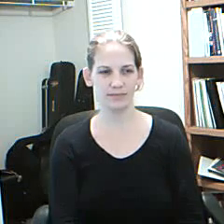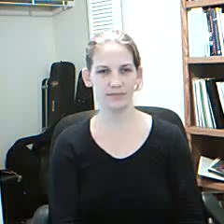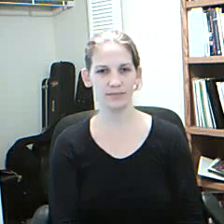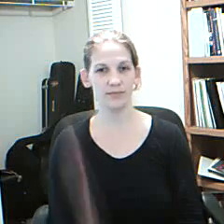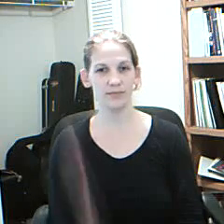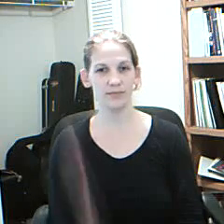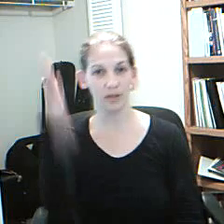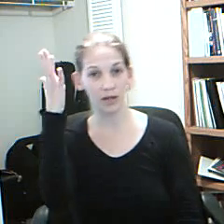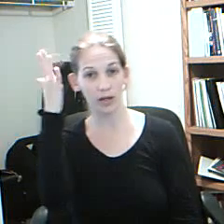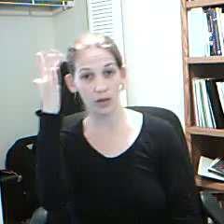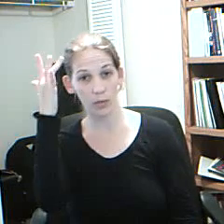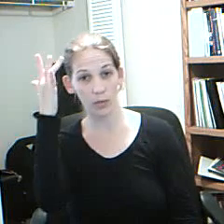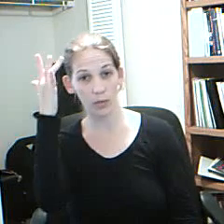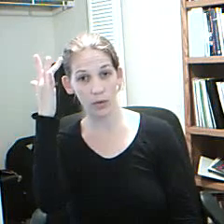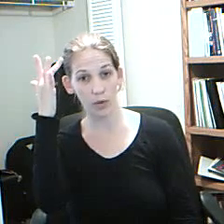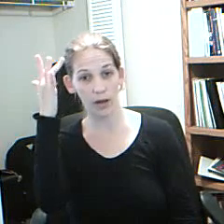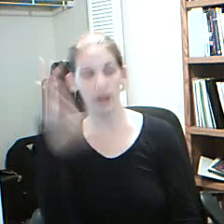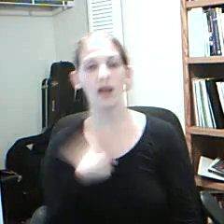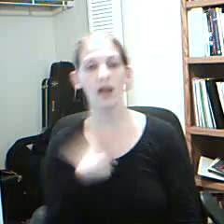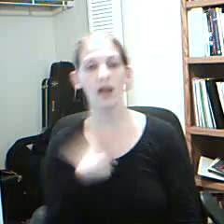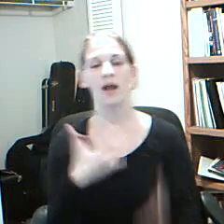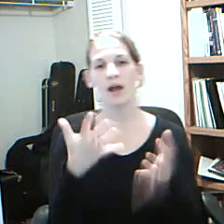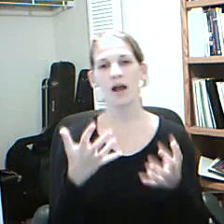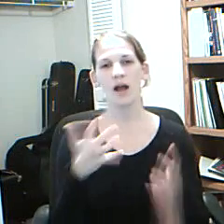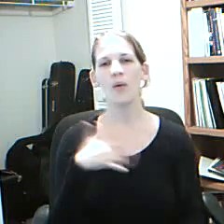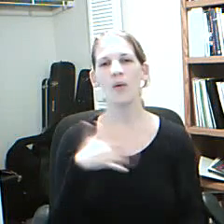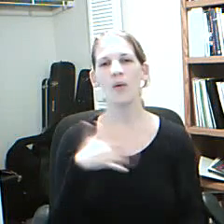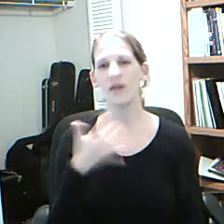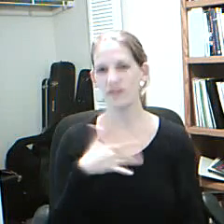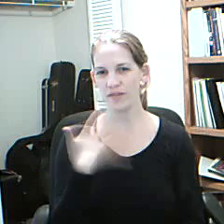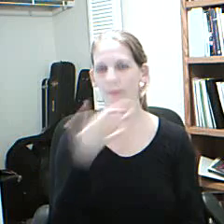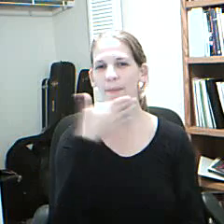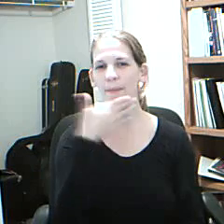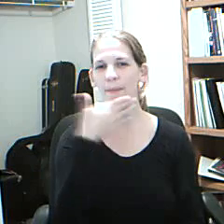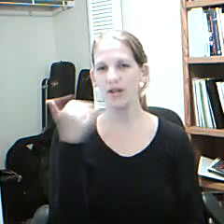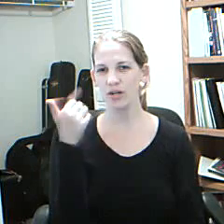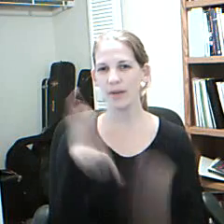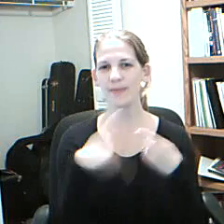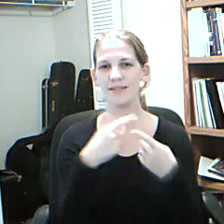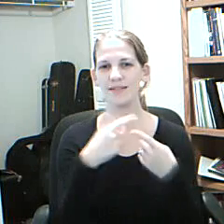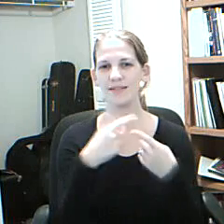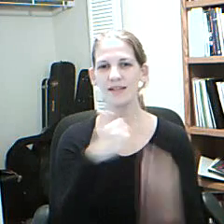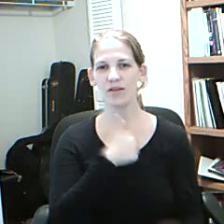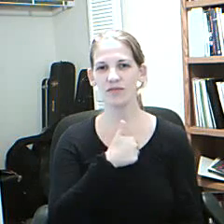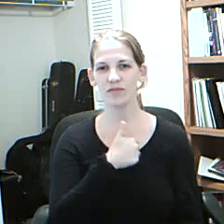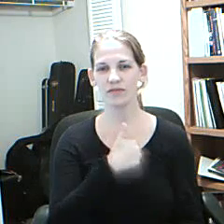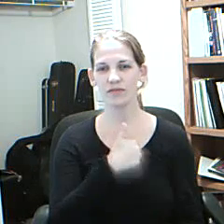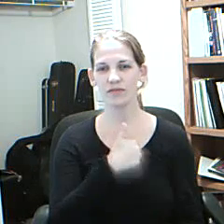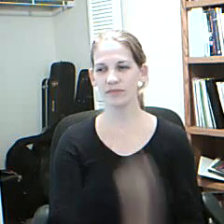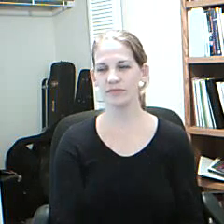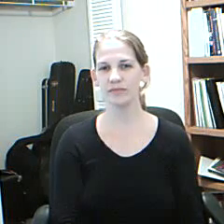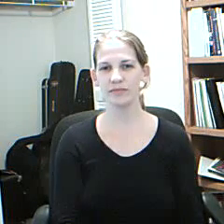better about who I am. I want to discipline myself to achieve and